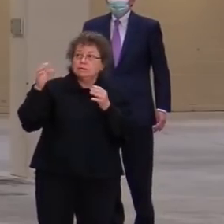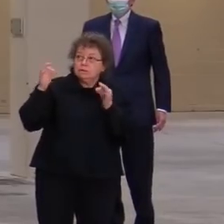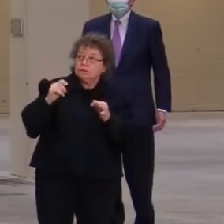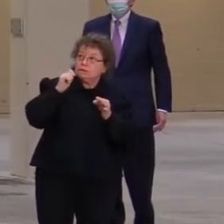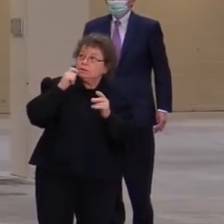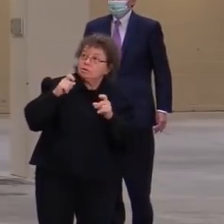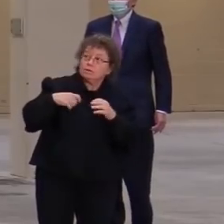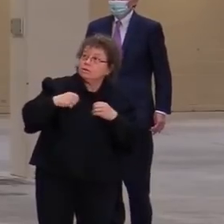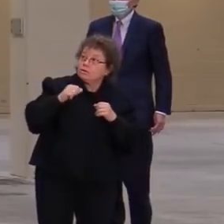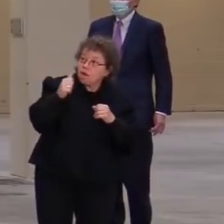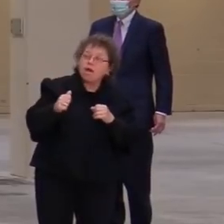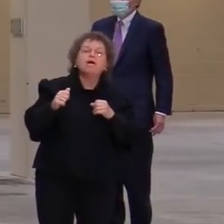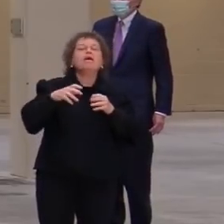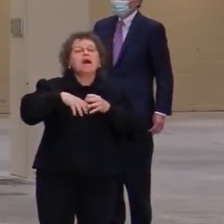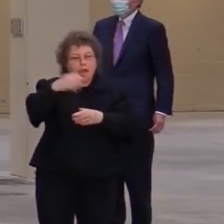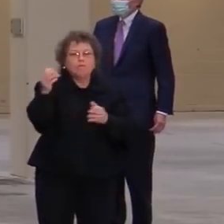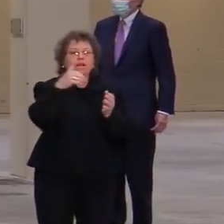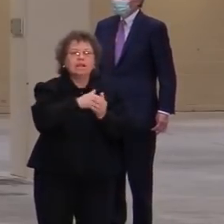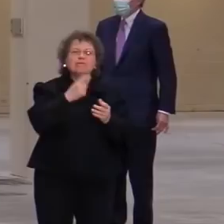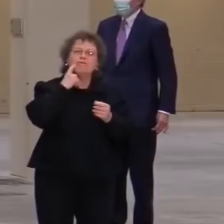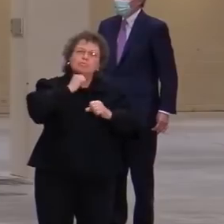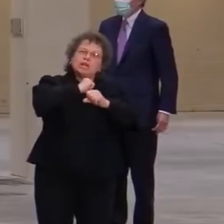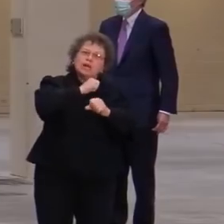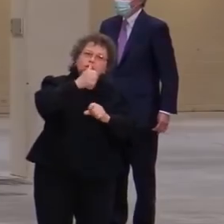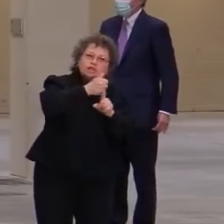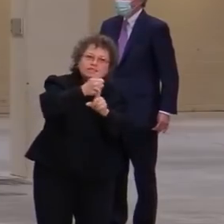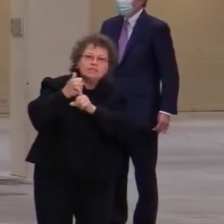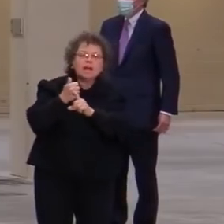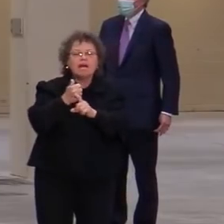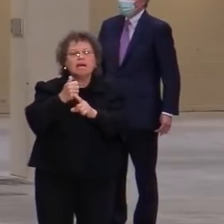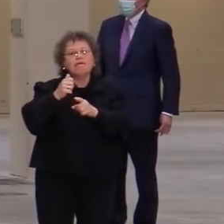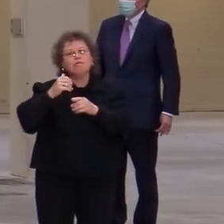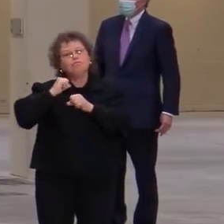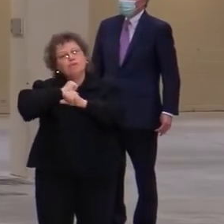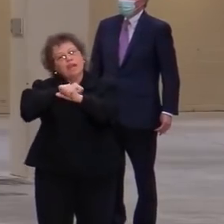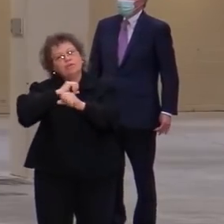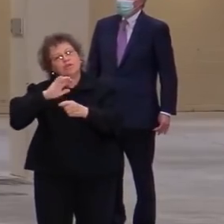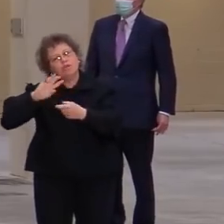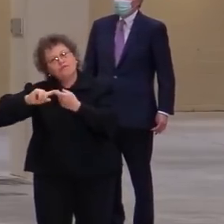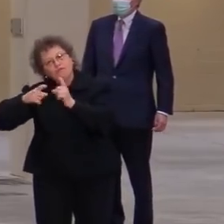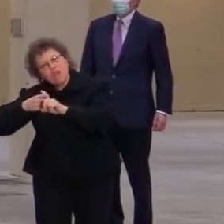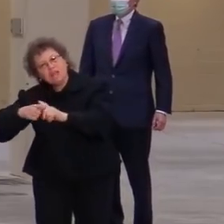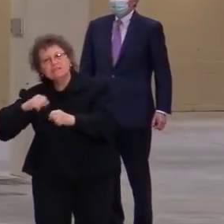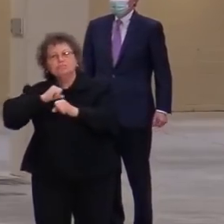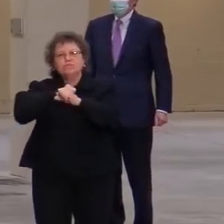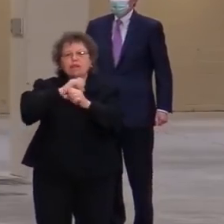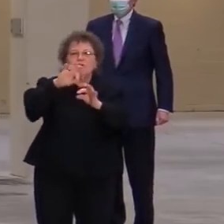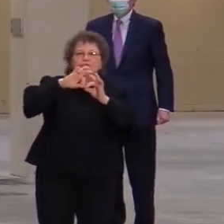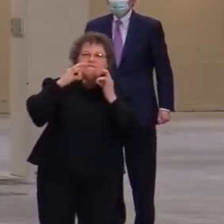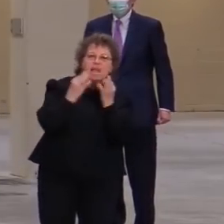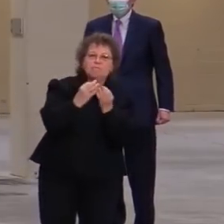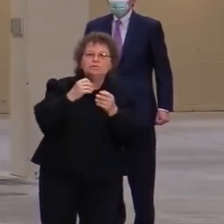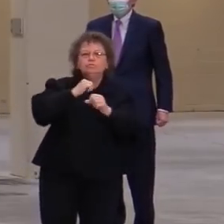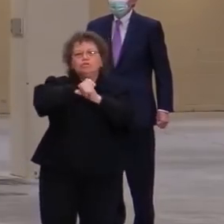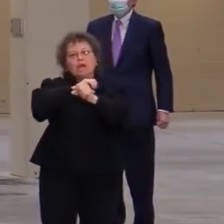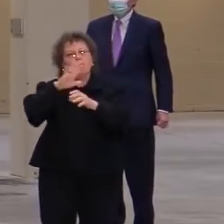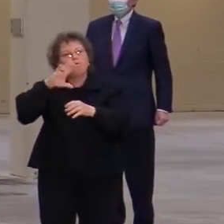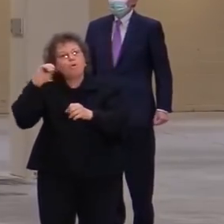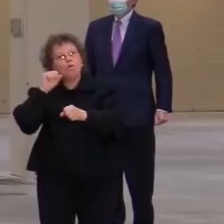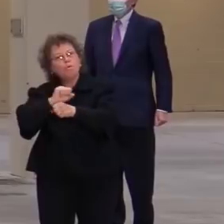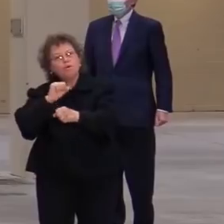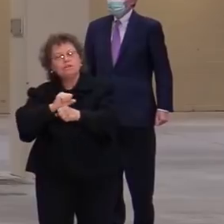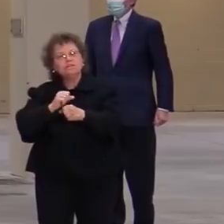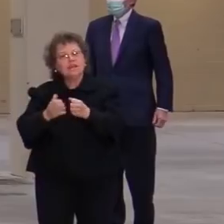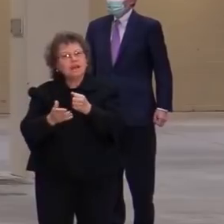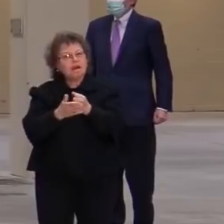yourself, protect your friends, protect your neighbors, protect your coworkers, protect your families, and help stop the spread of the virus.